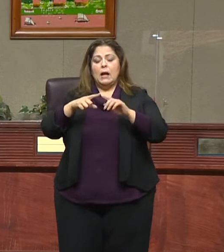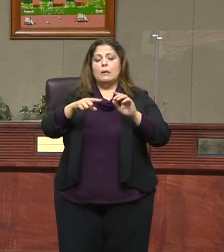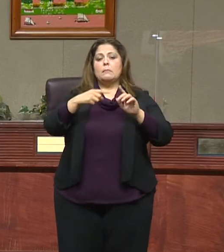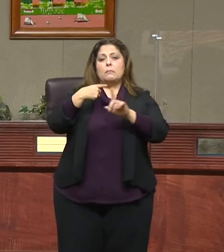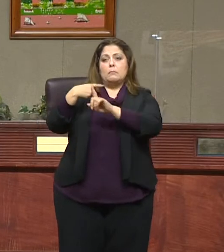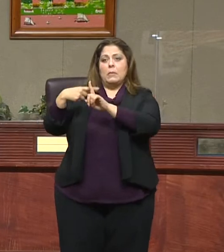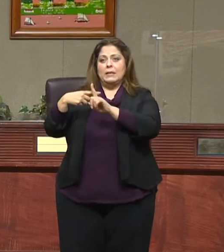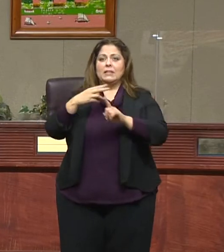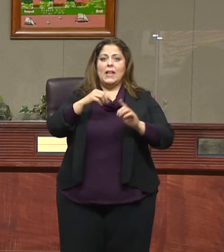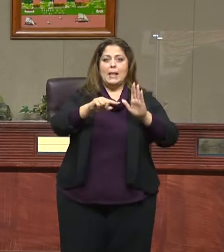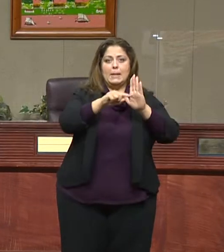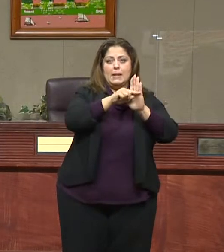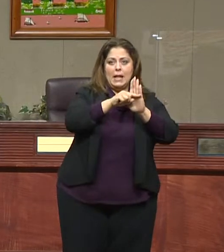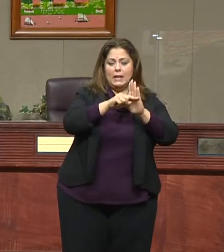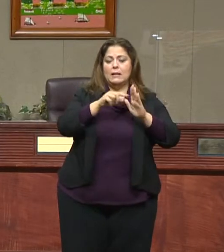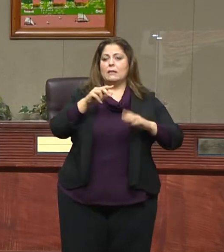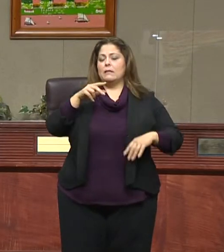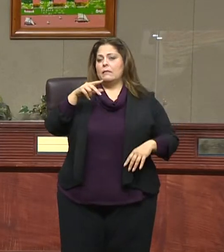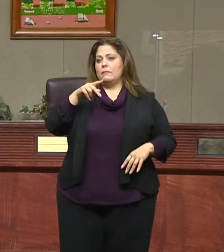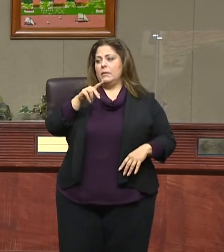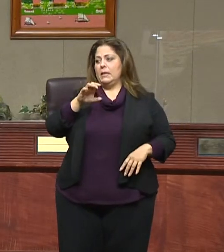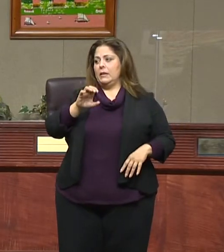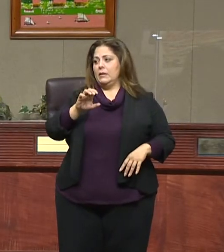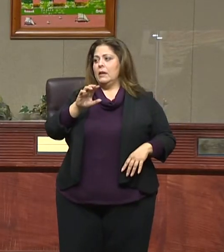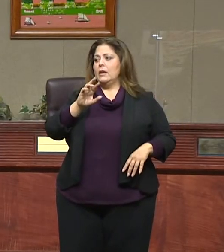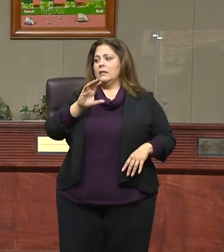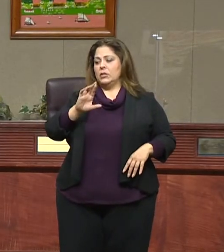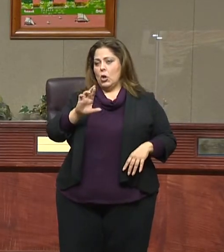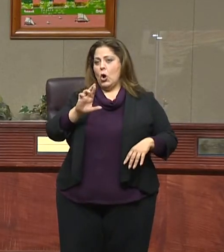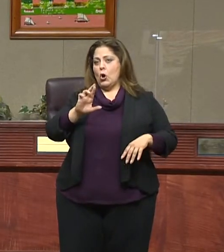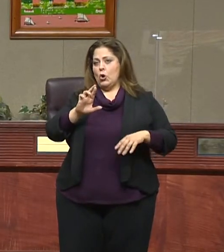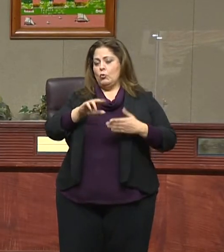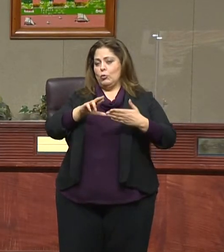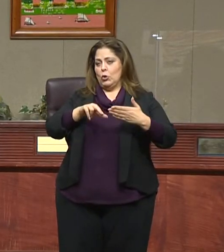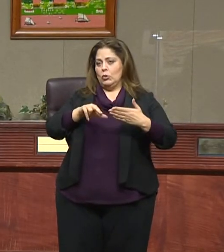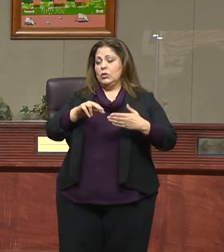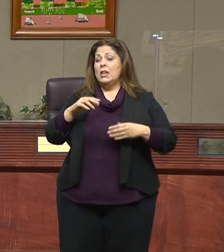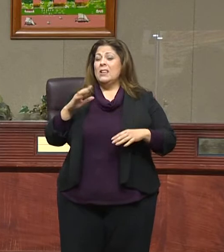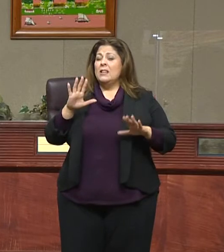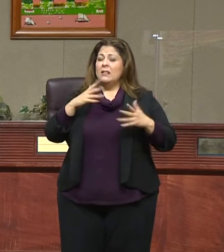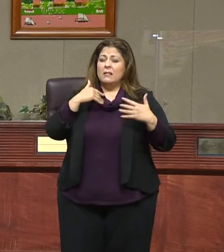results. Unfortunately, we've had a total of